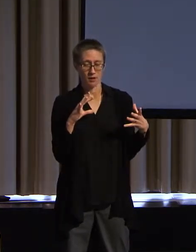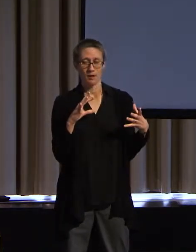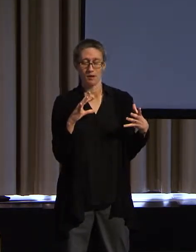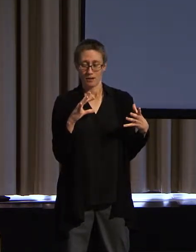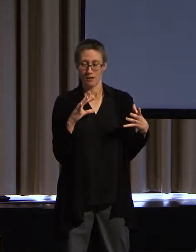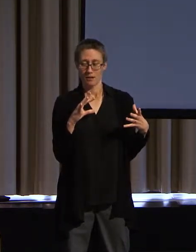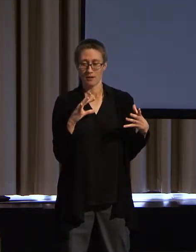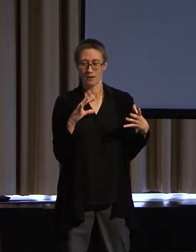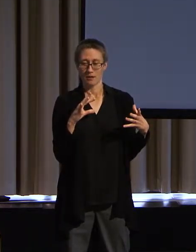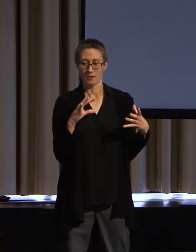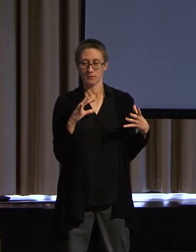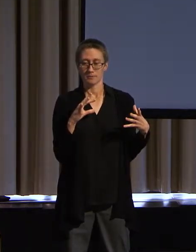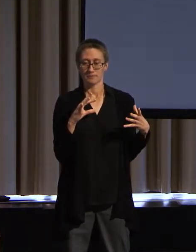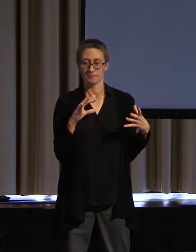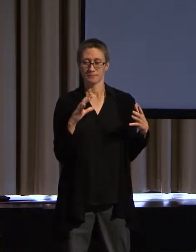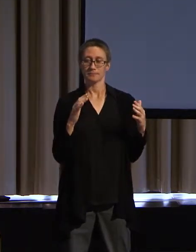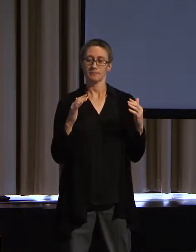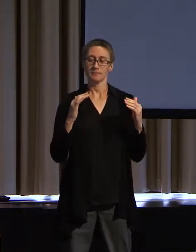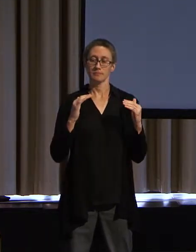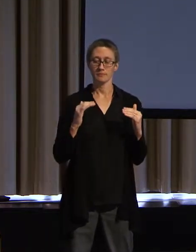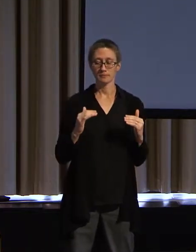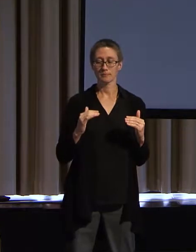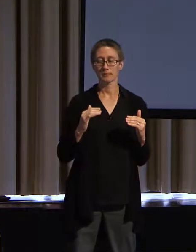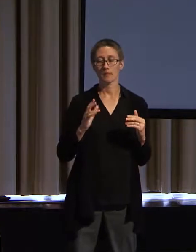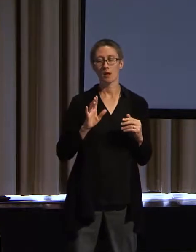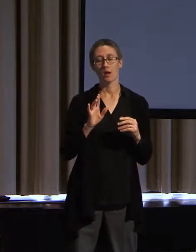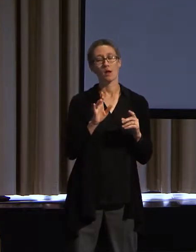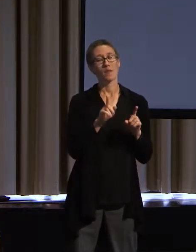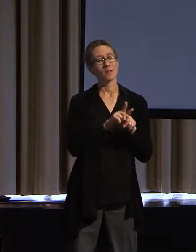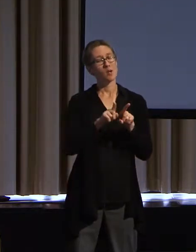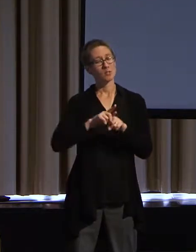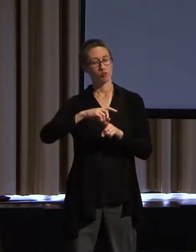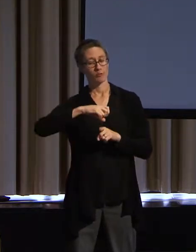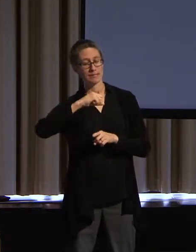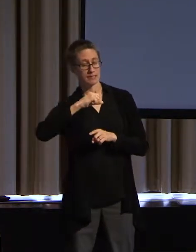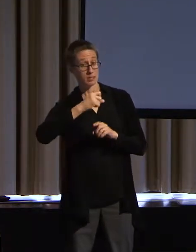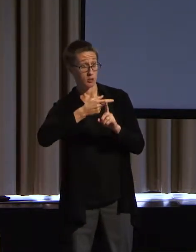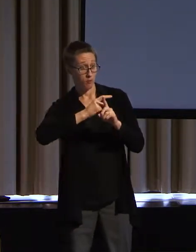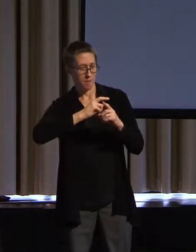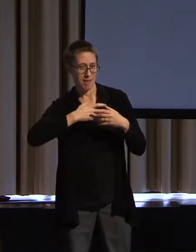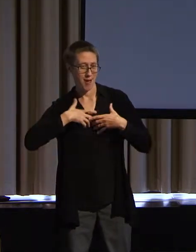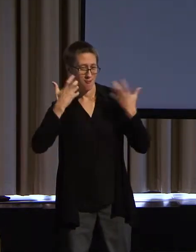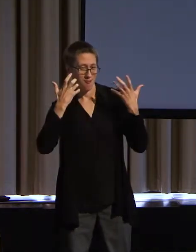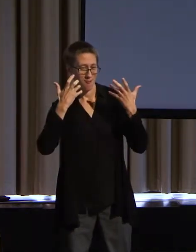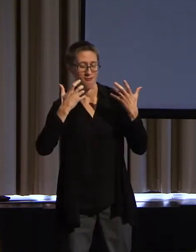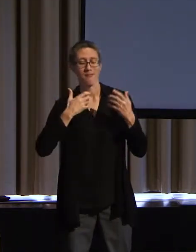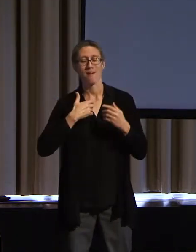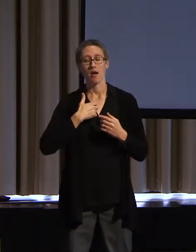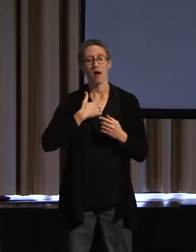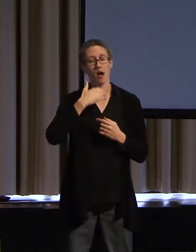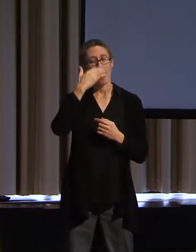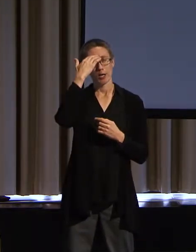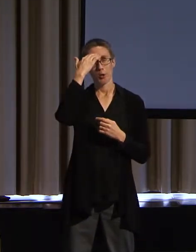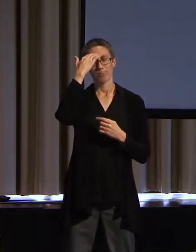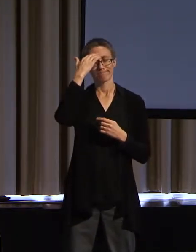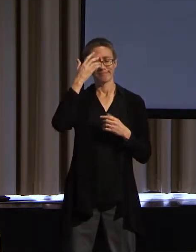There's also the resistance that comes from anger when I know not to surrender because my boundaries are being